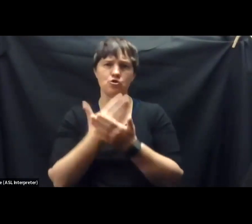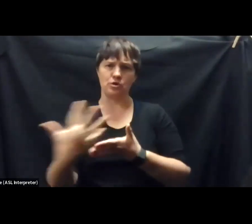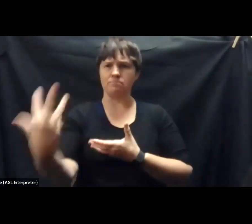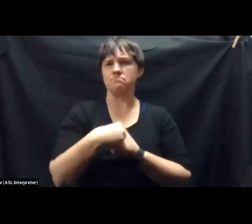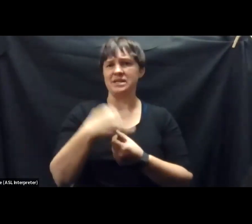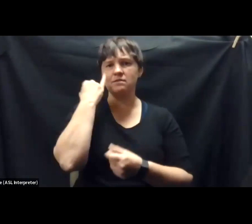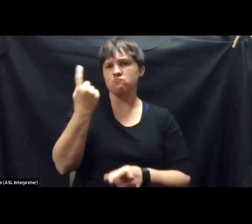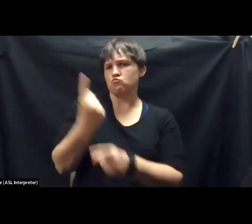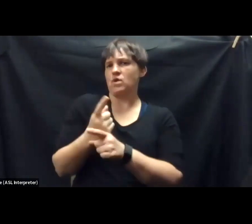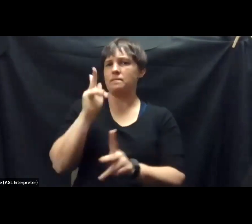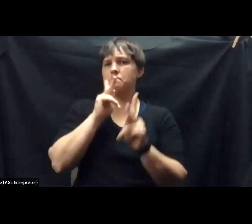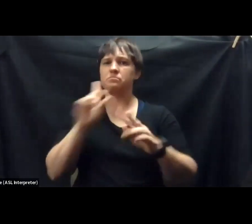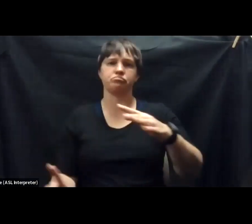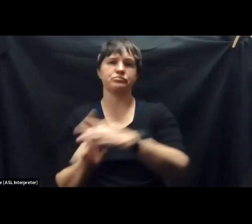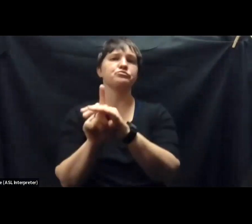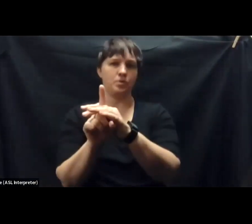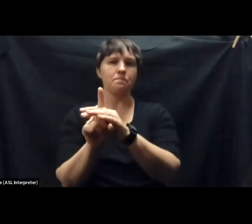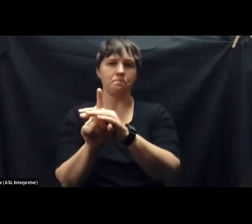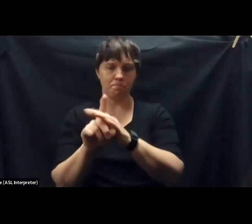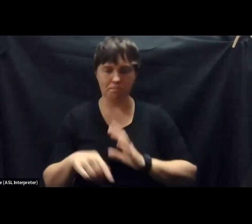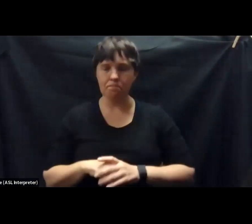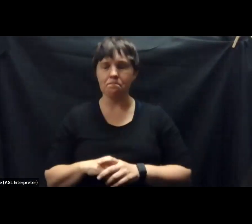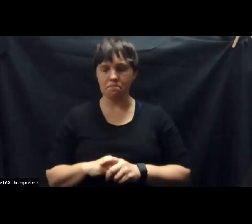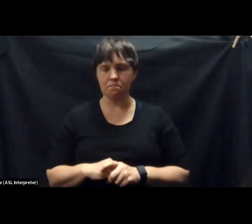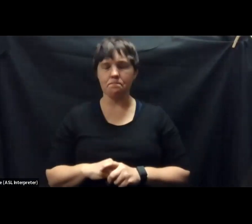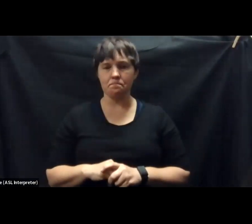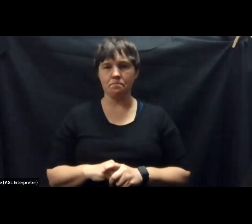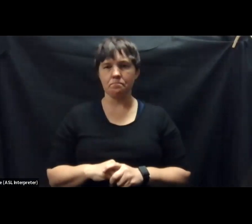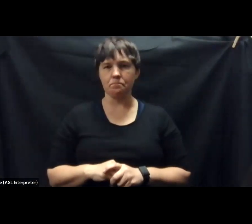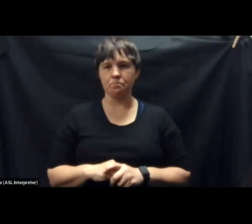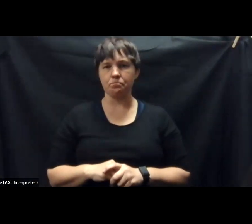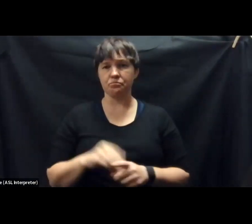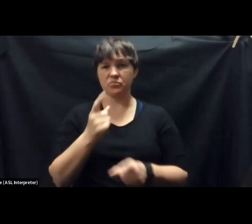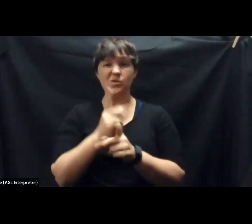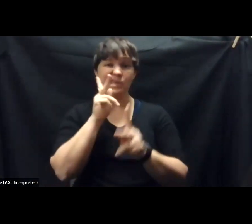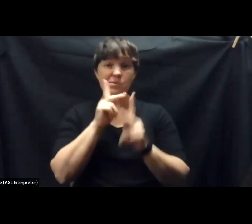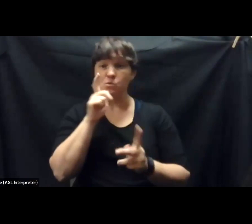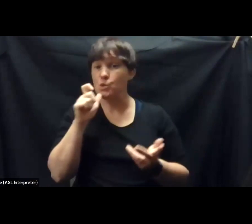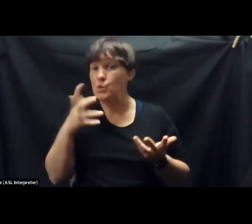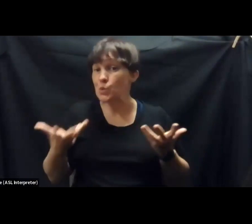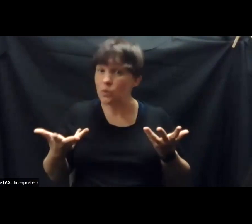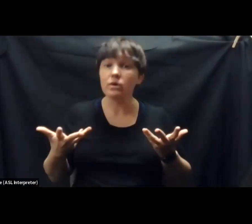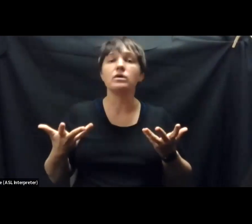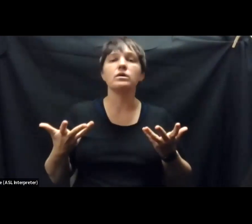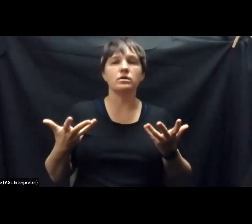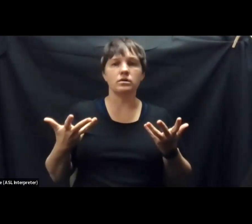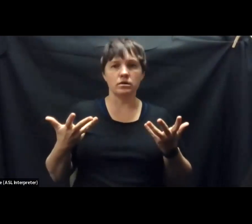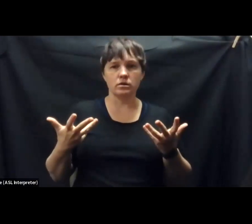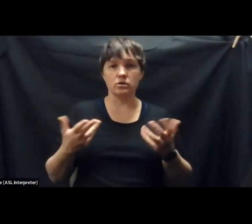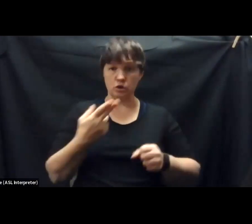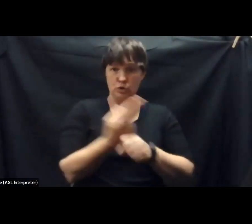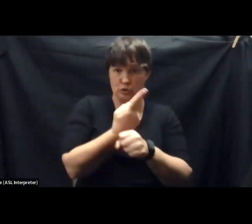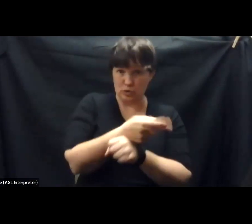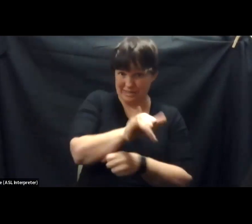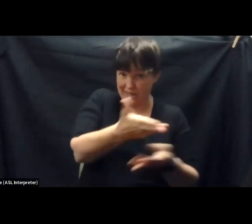if the right people come to these. And the right people are people that are either using